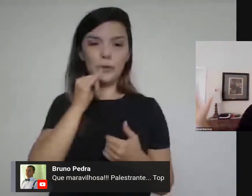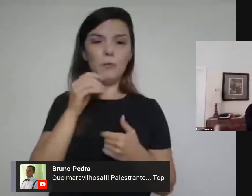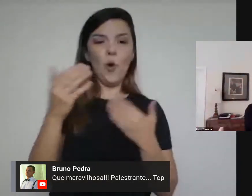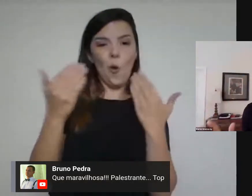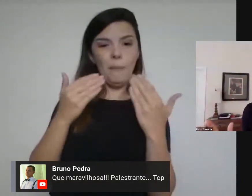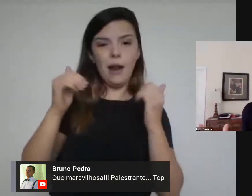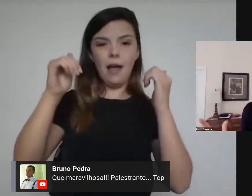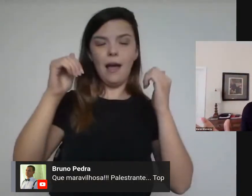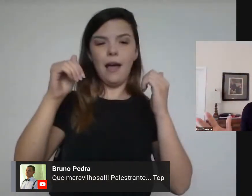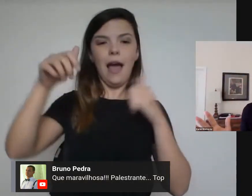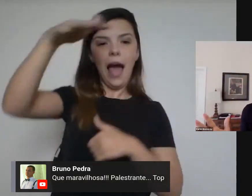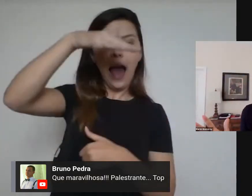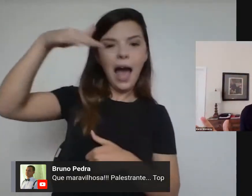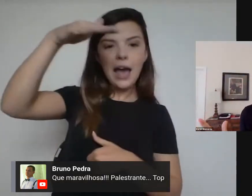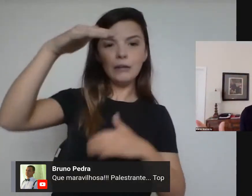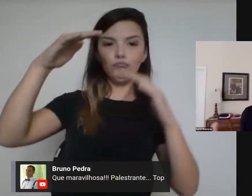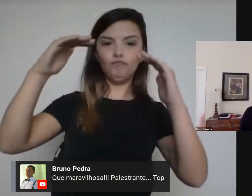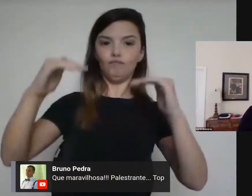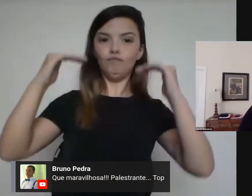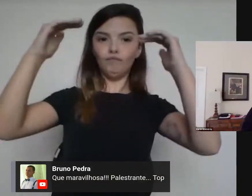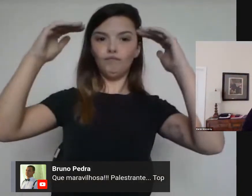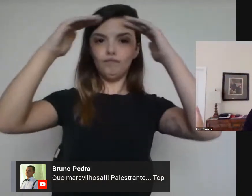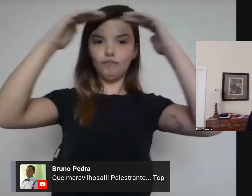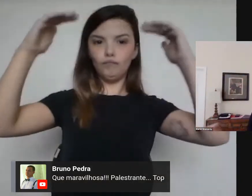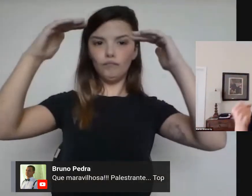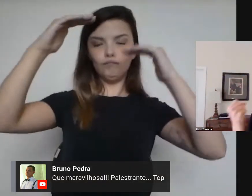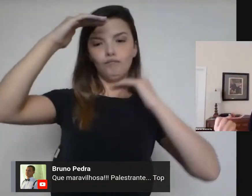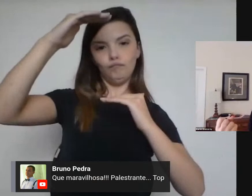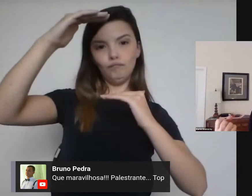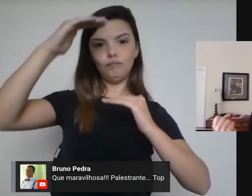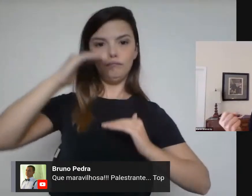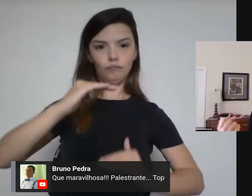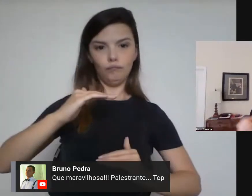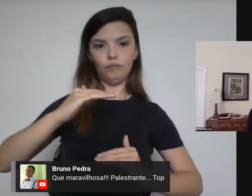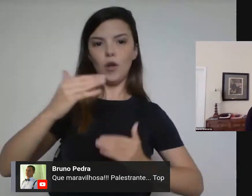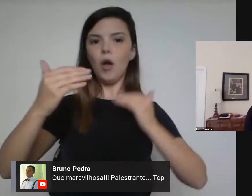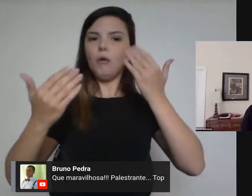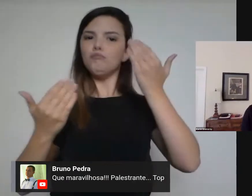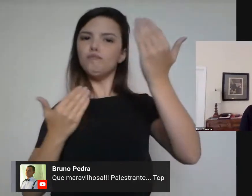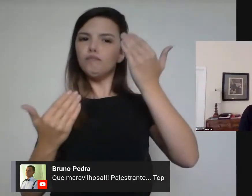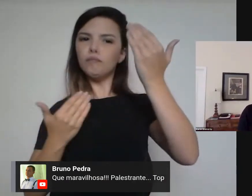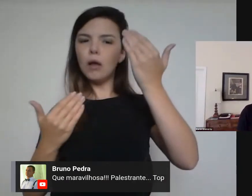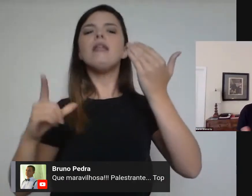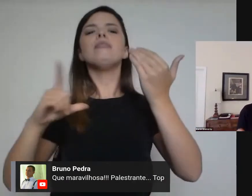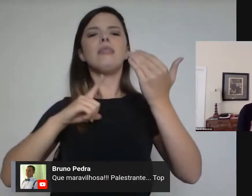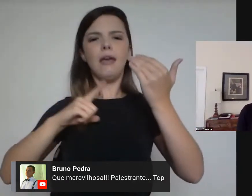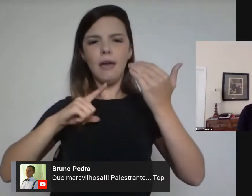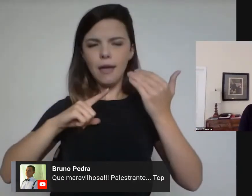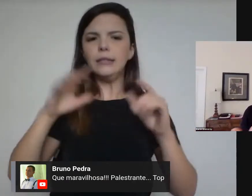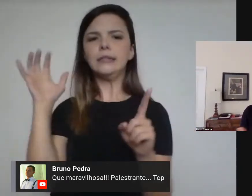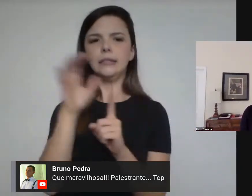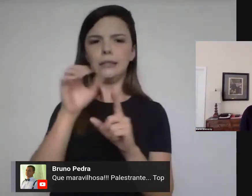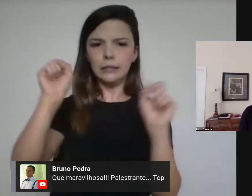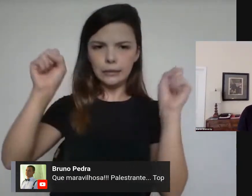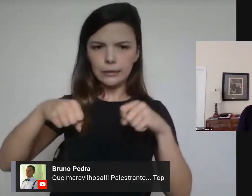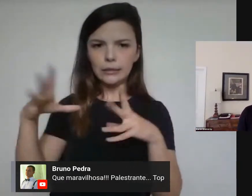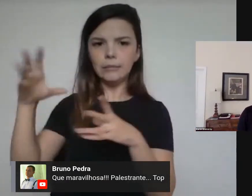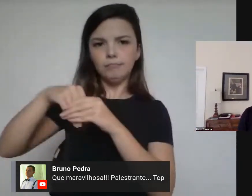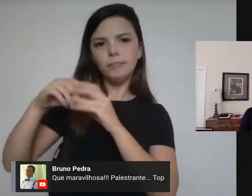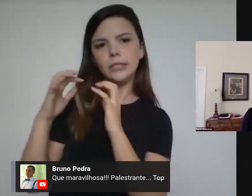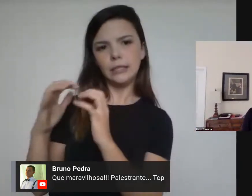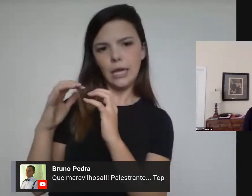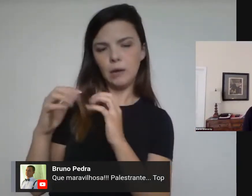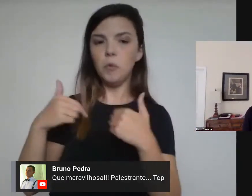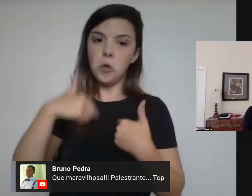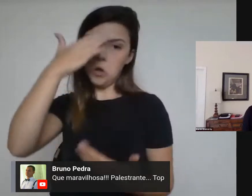an infinite number of locations that you can use that's going to engage these parietal regions. So that's kind of what I think